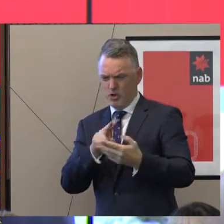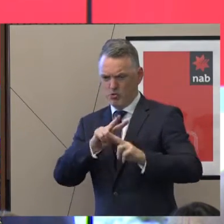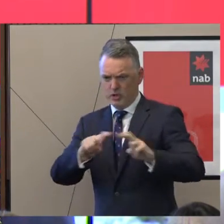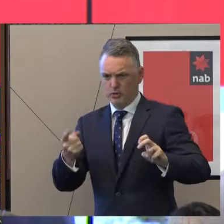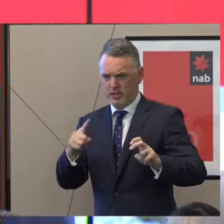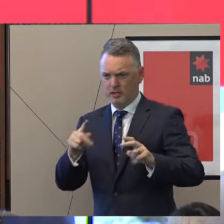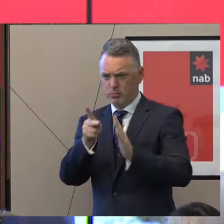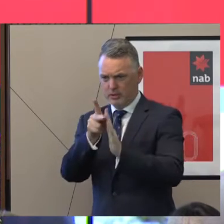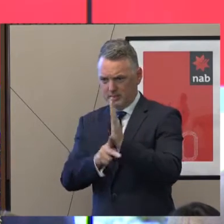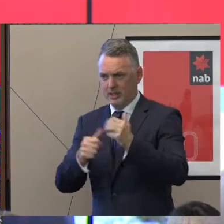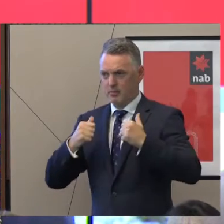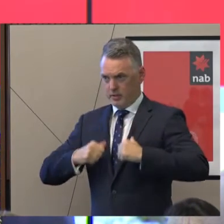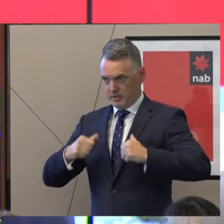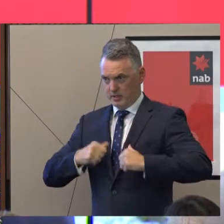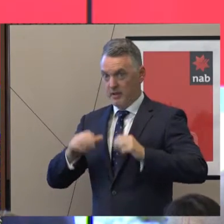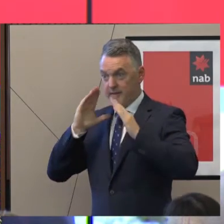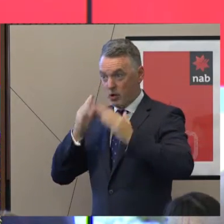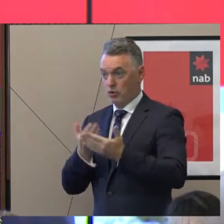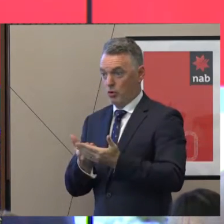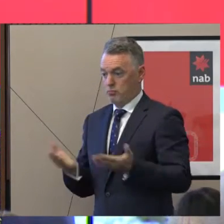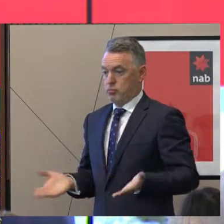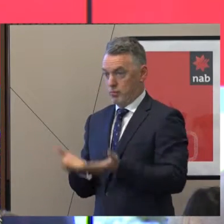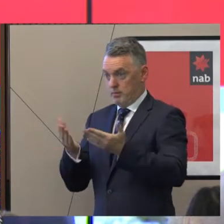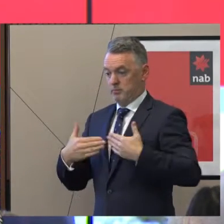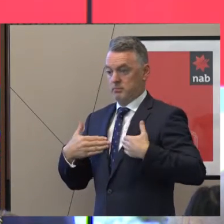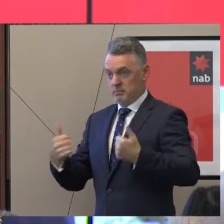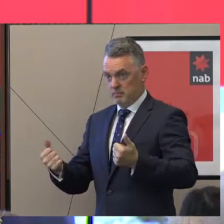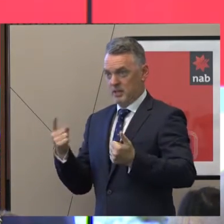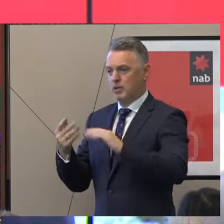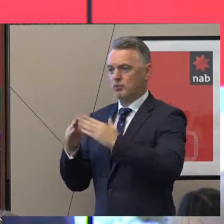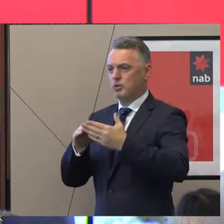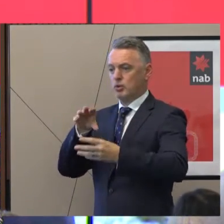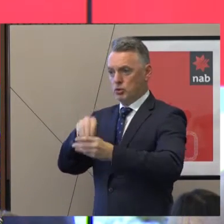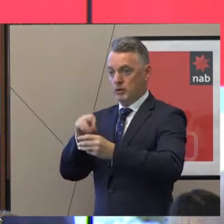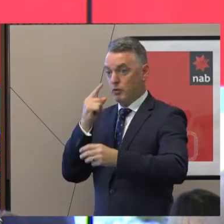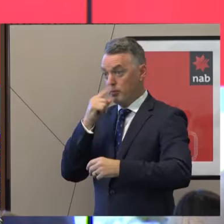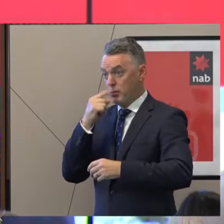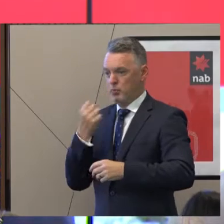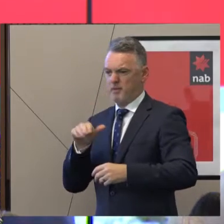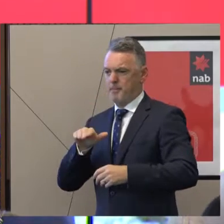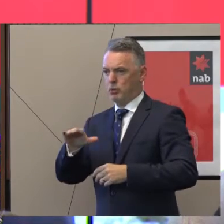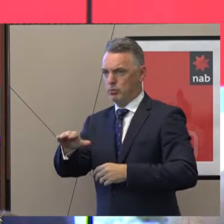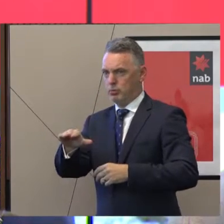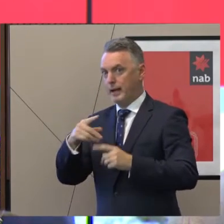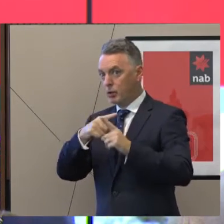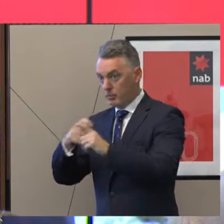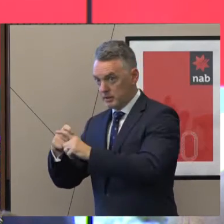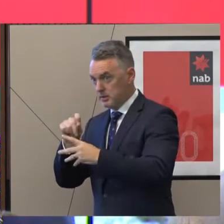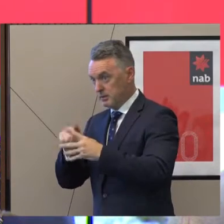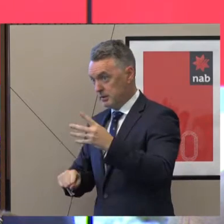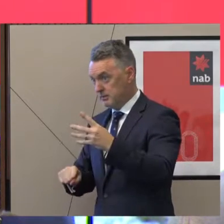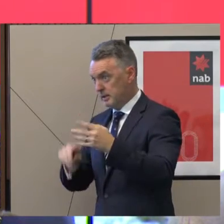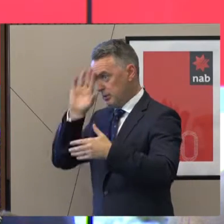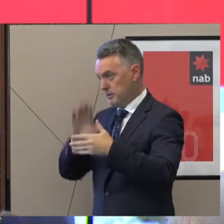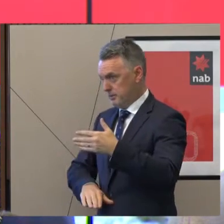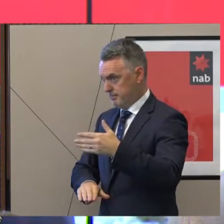and practice with a focus on promoting the well-being and community inclusion of people with multiple and complex disability